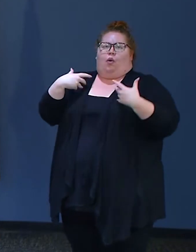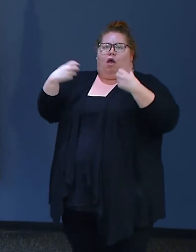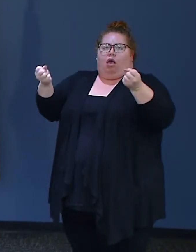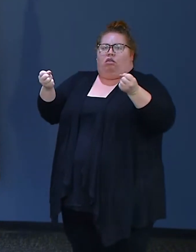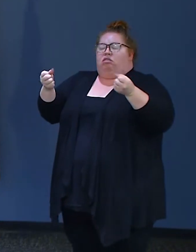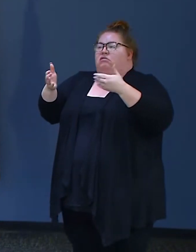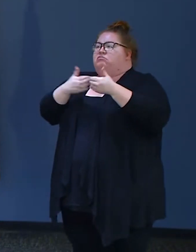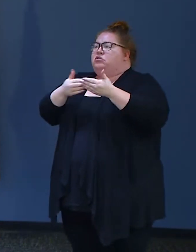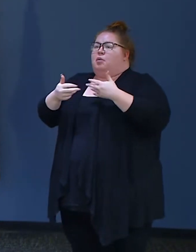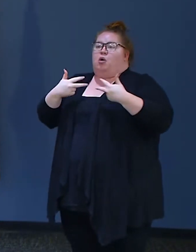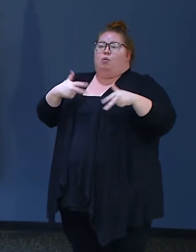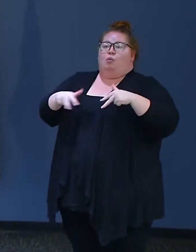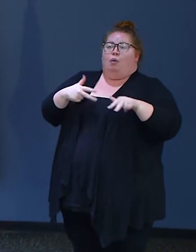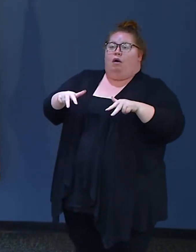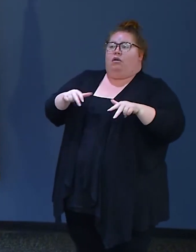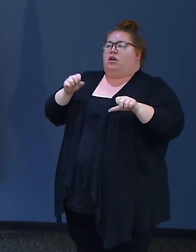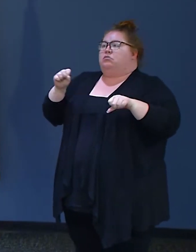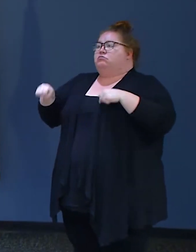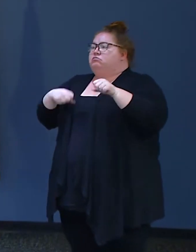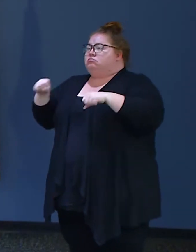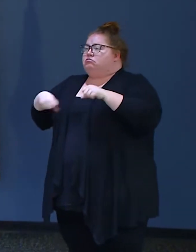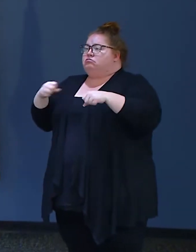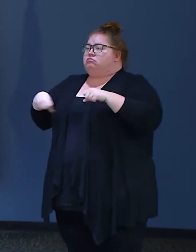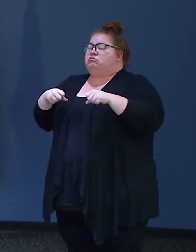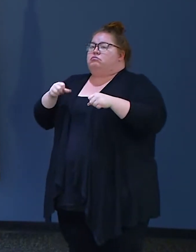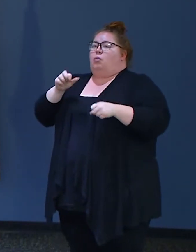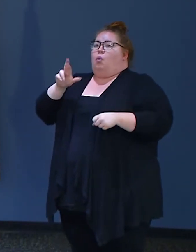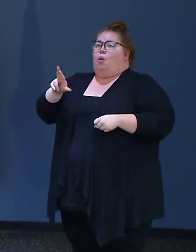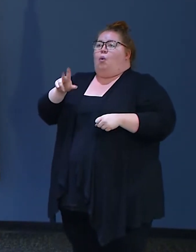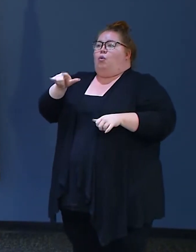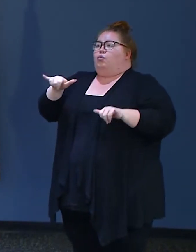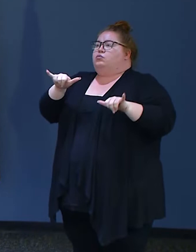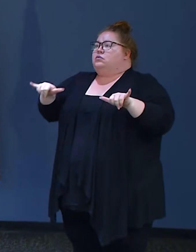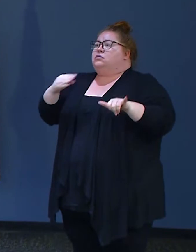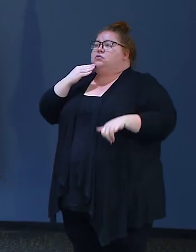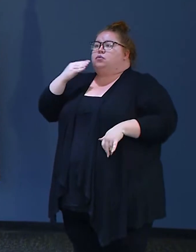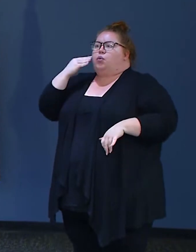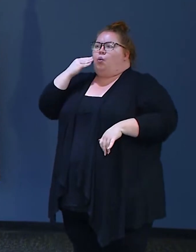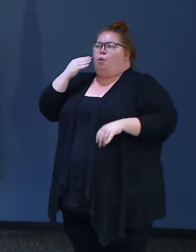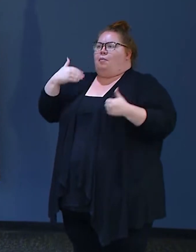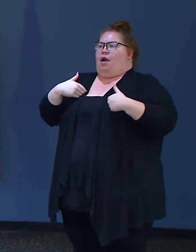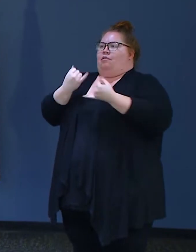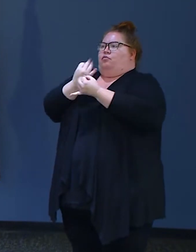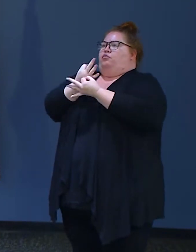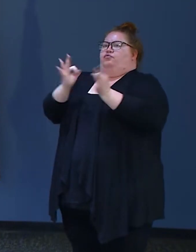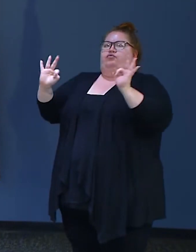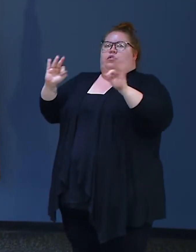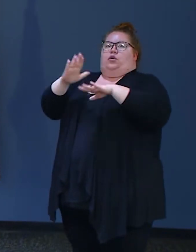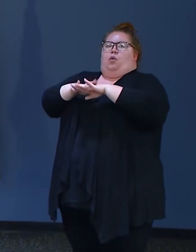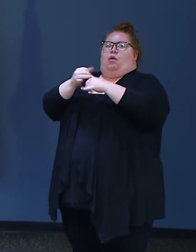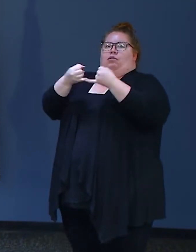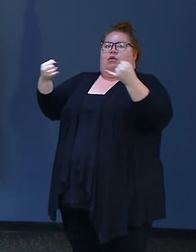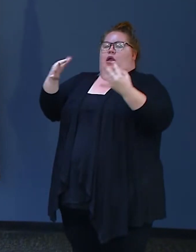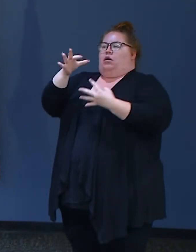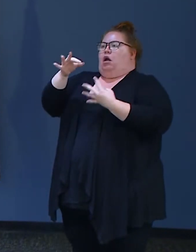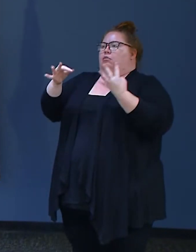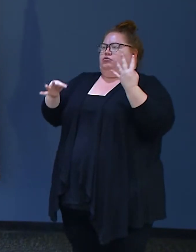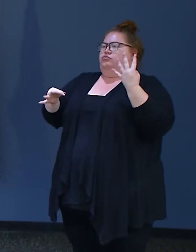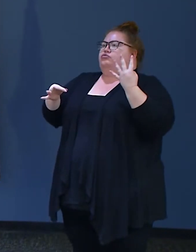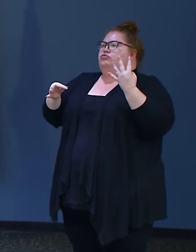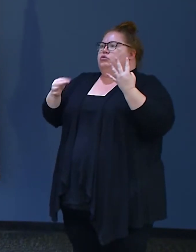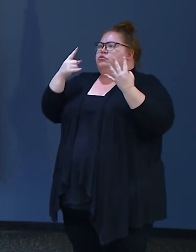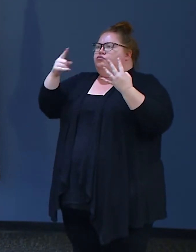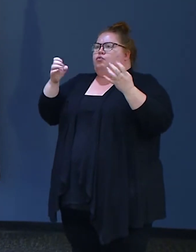a walk, riding a bike, or while you're at home, there's so many free online options for you to get